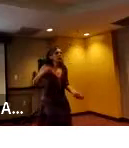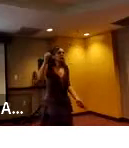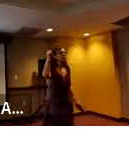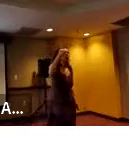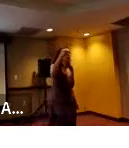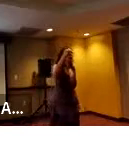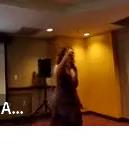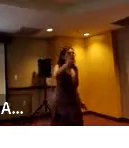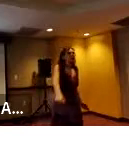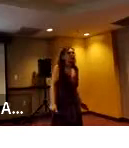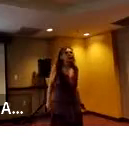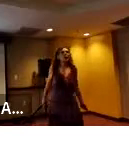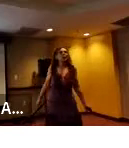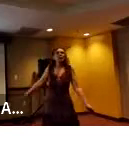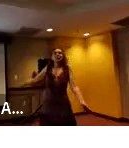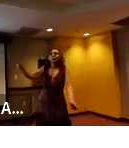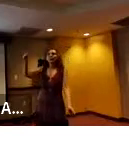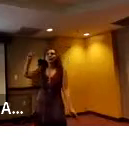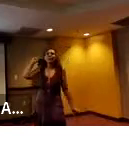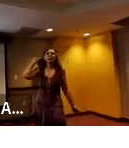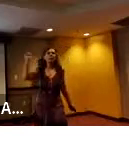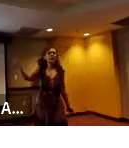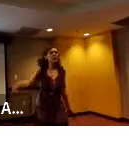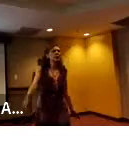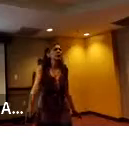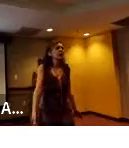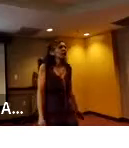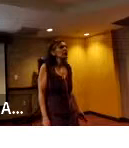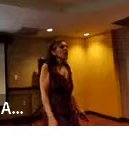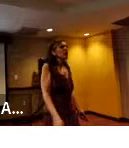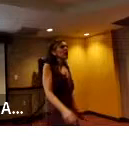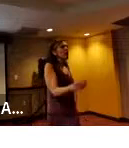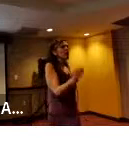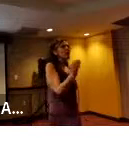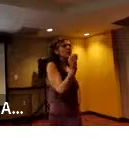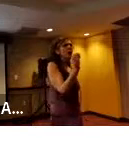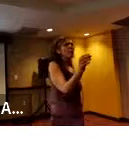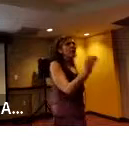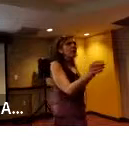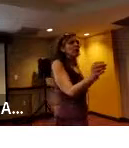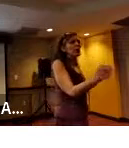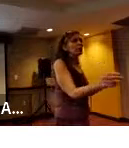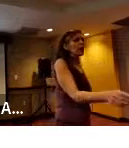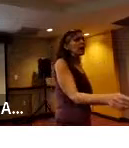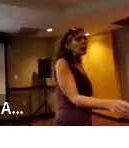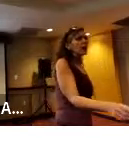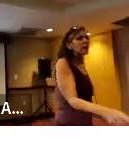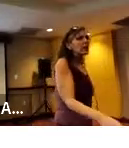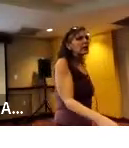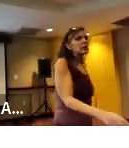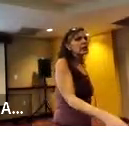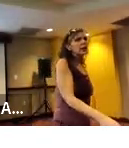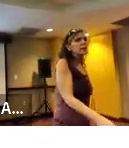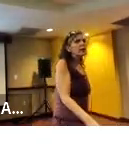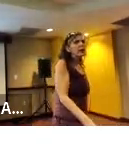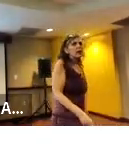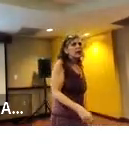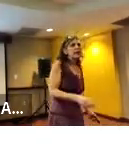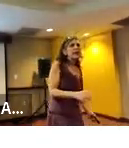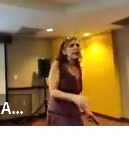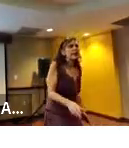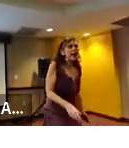1,000 different screen sizes, 1,000 different capabilities. Some are very, very low bandwidth,